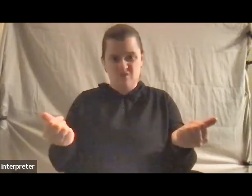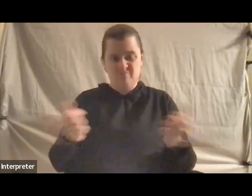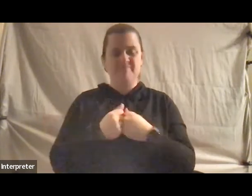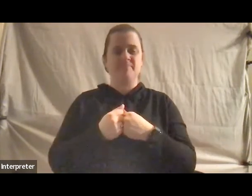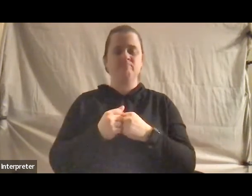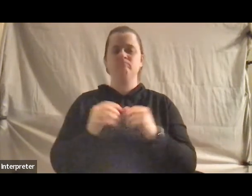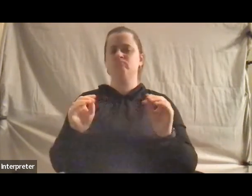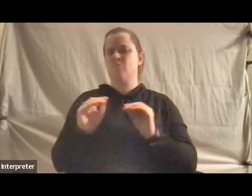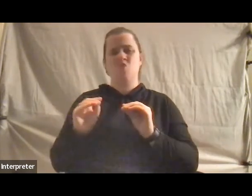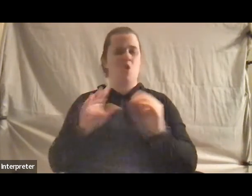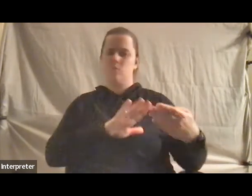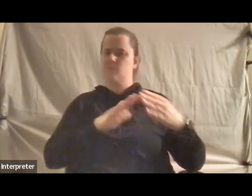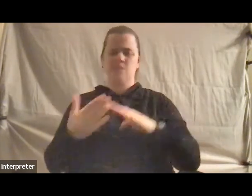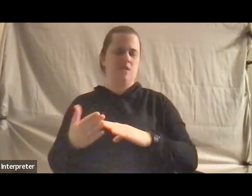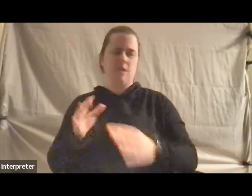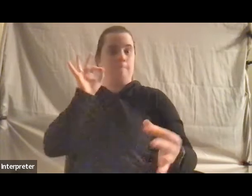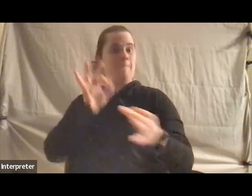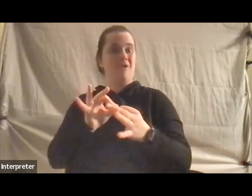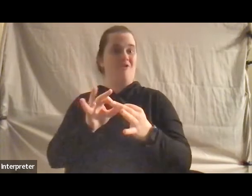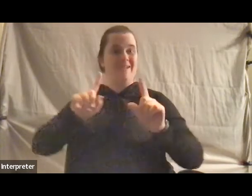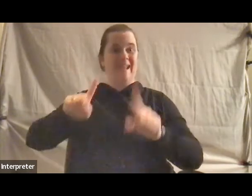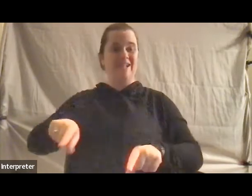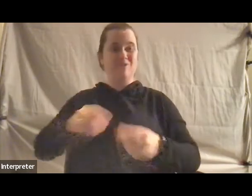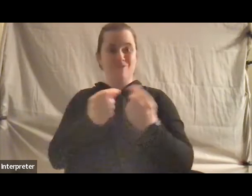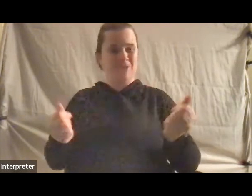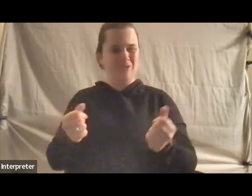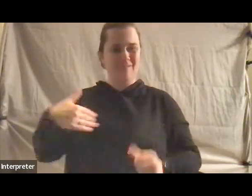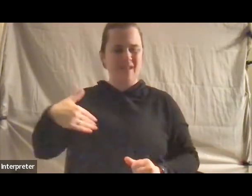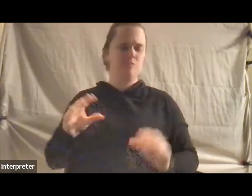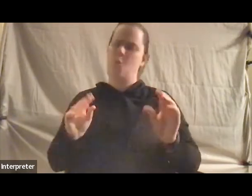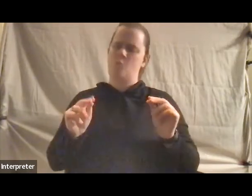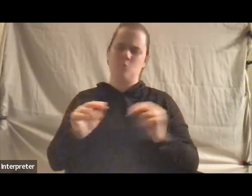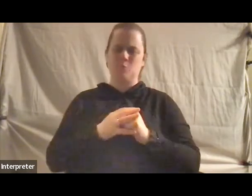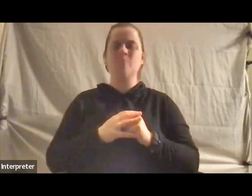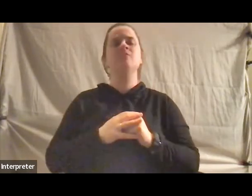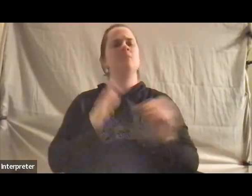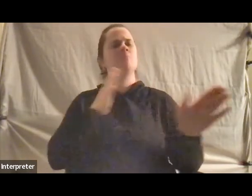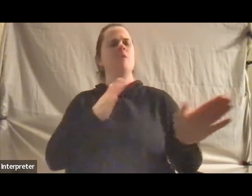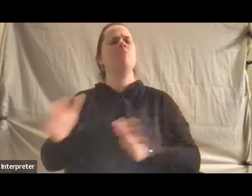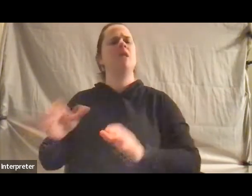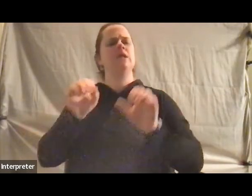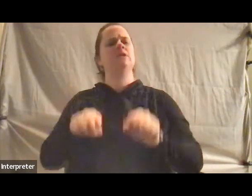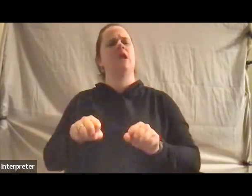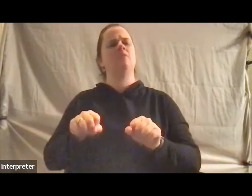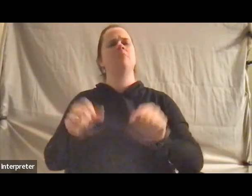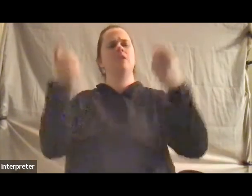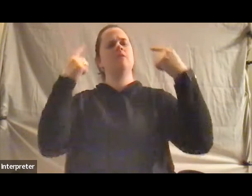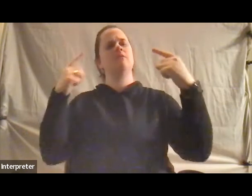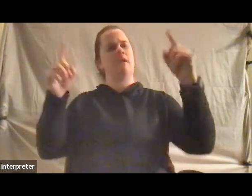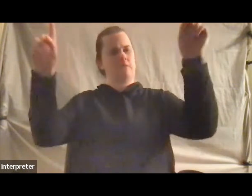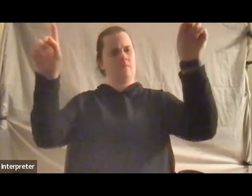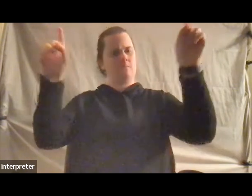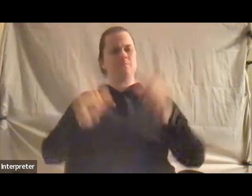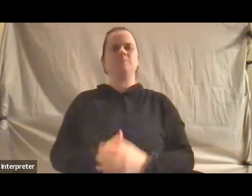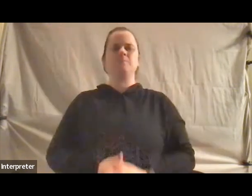city has found the perfect solution, but we know these plans can be affected. Now,